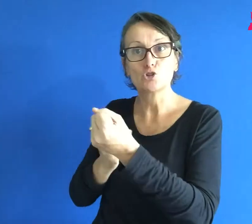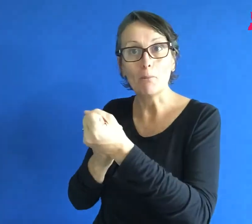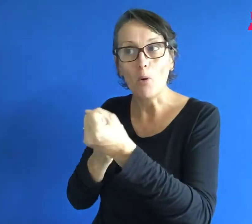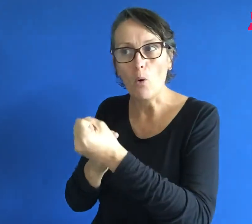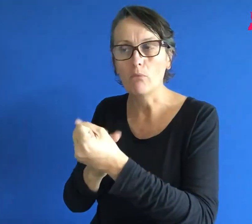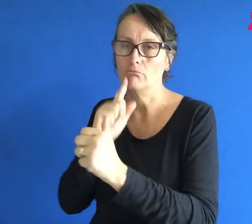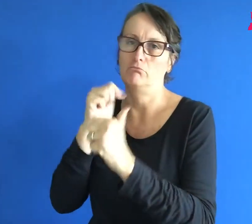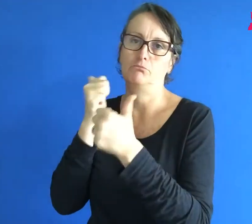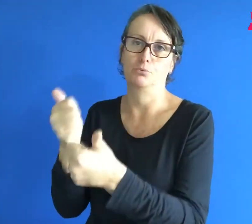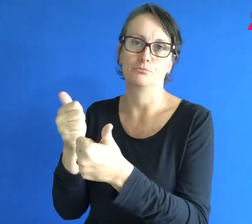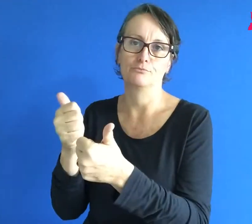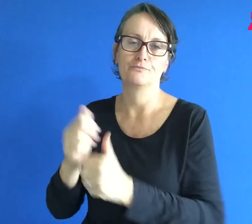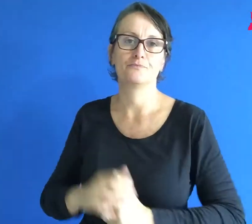again. Thank you.